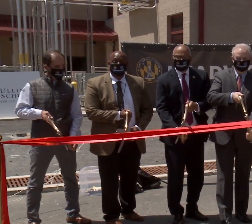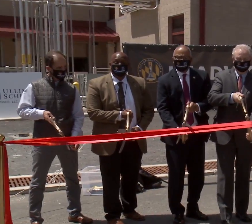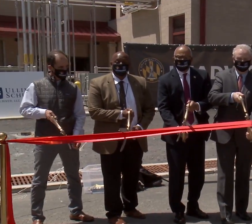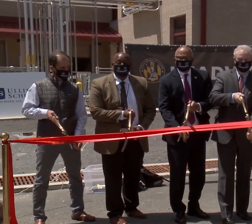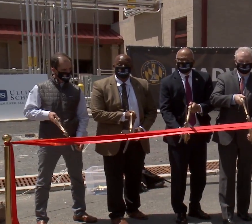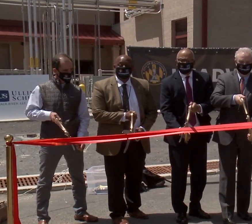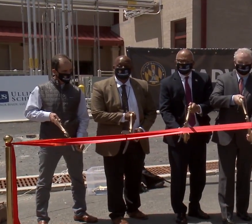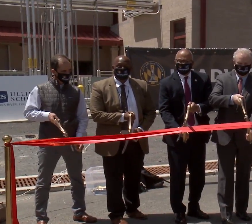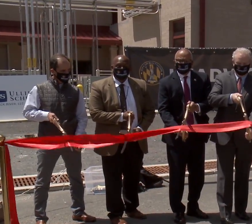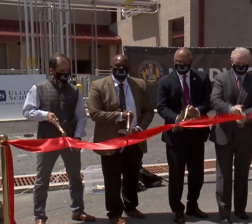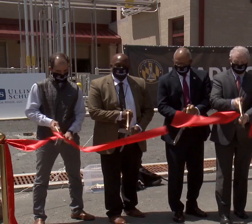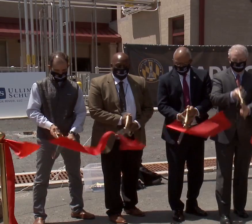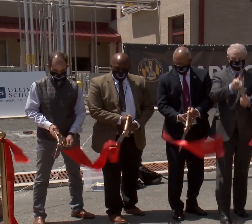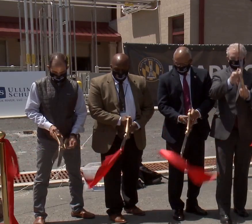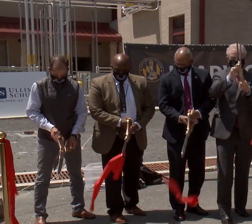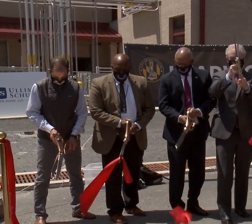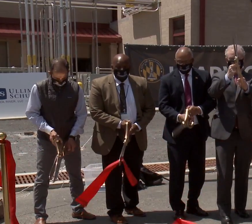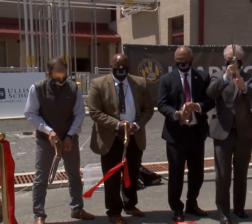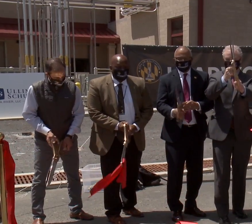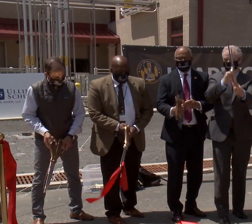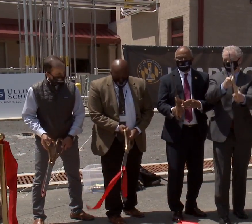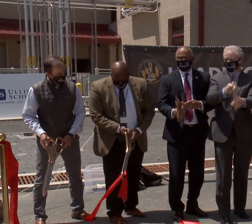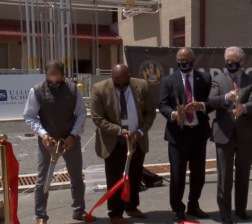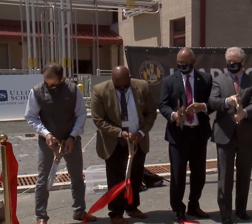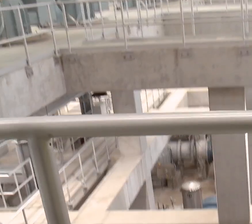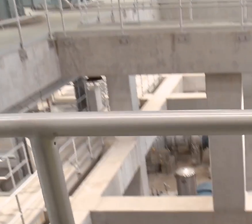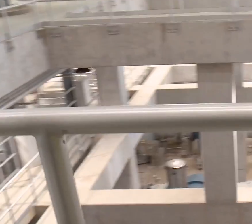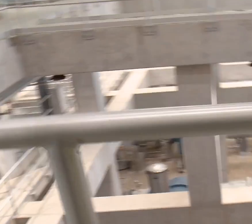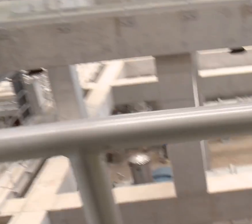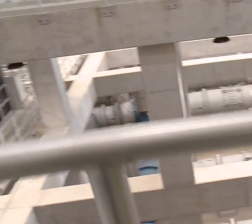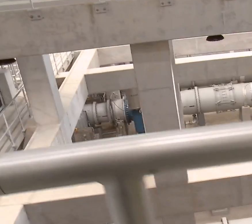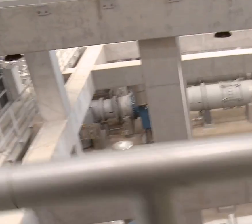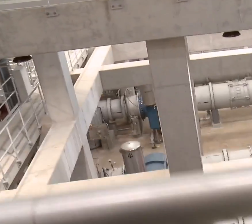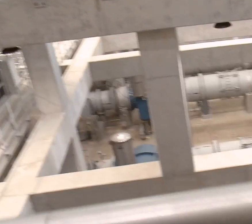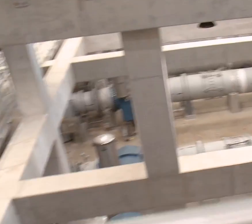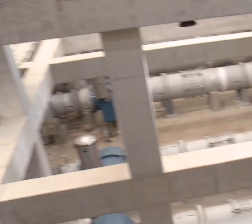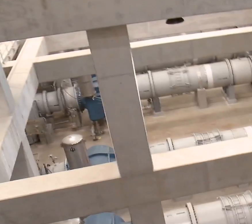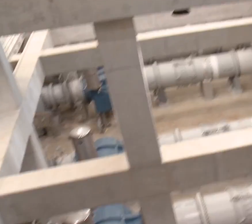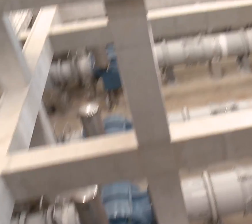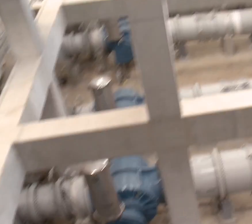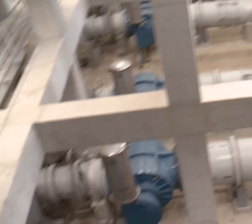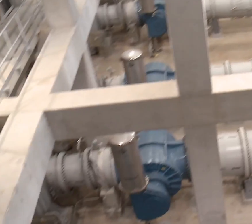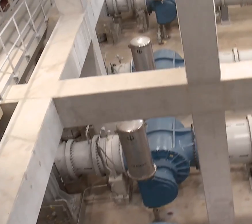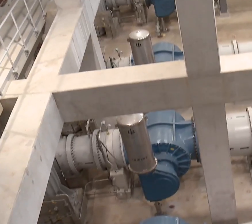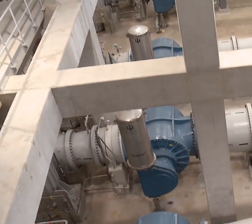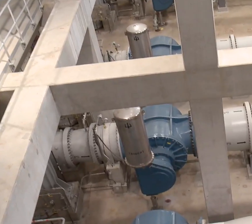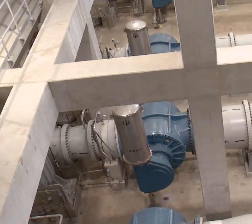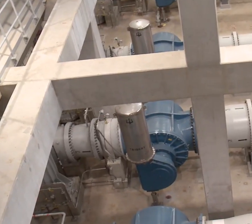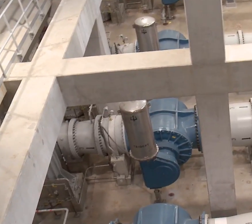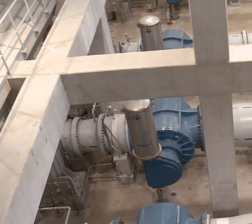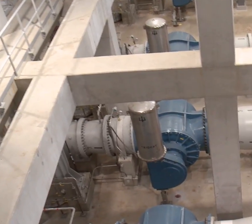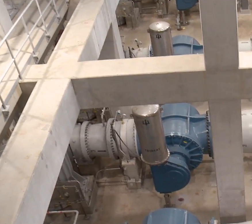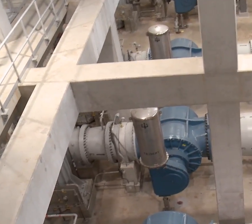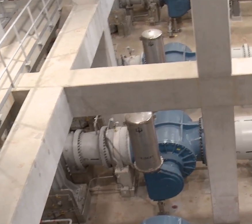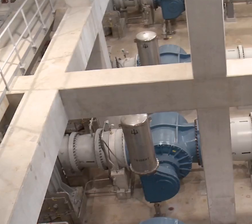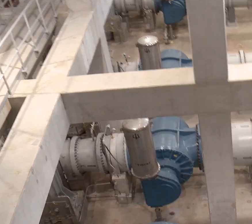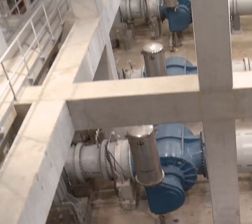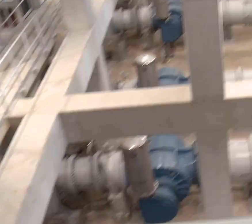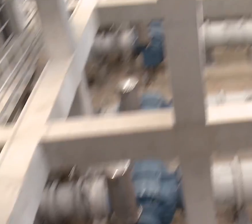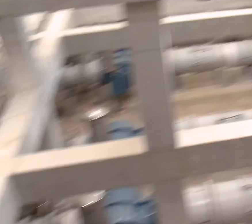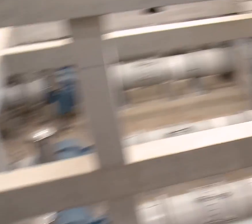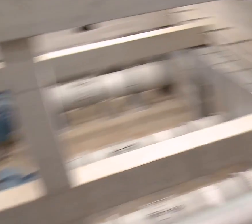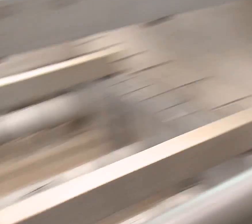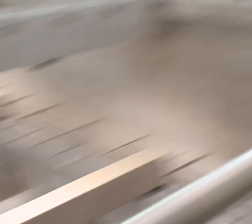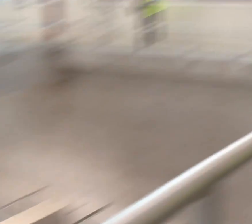2, 1. Cut the ribbon, please. There's 8 pumps. Each pump can pump 100